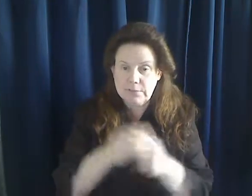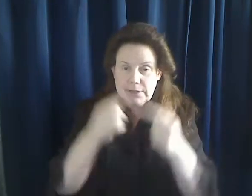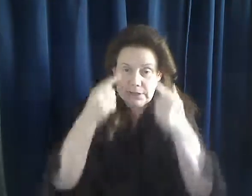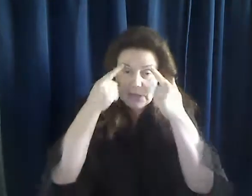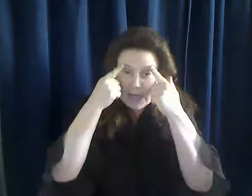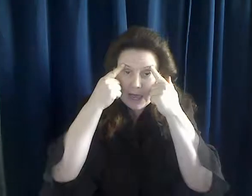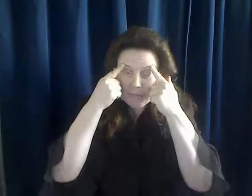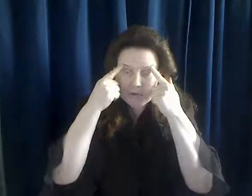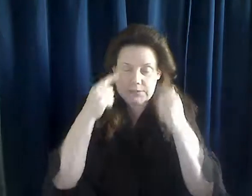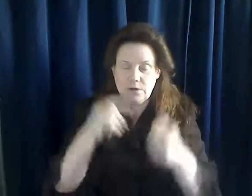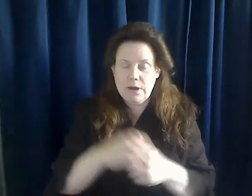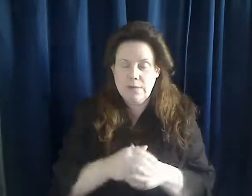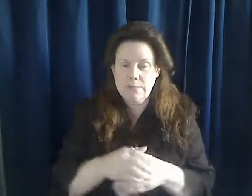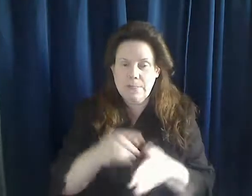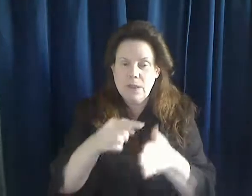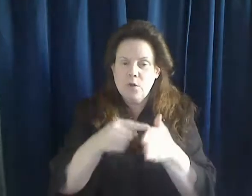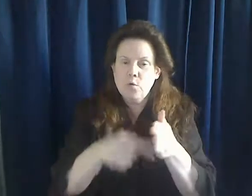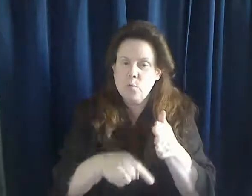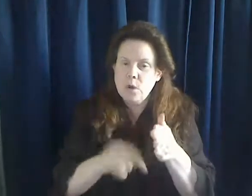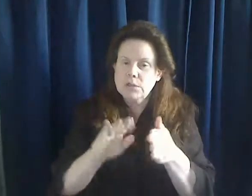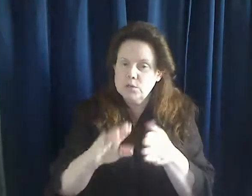bit, eyebrows go up.